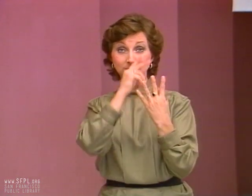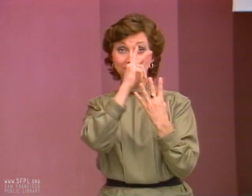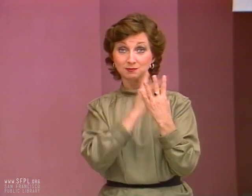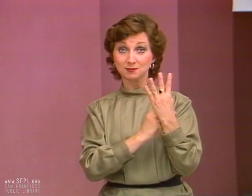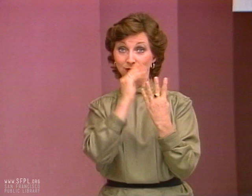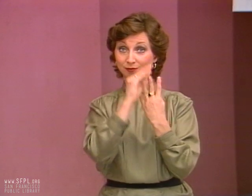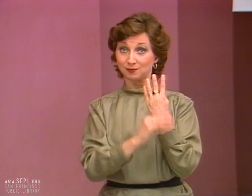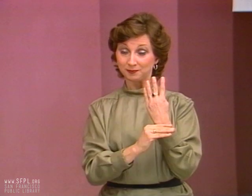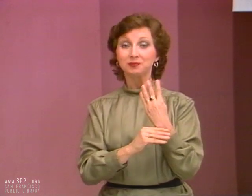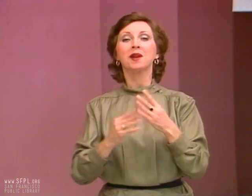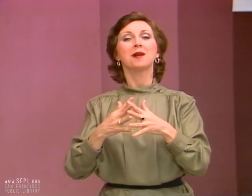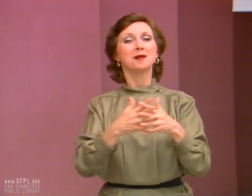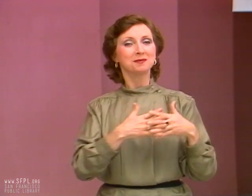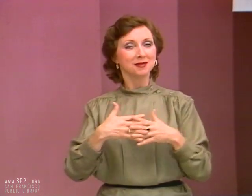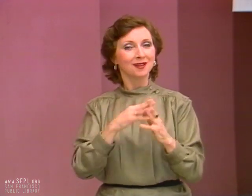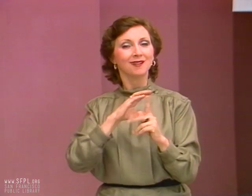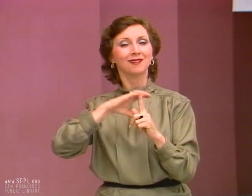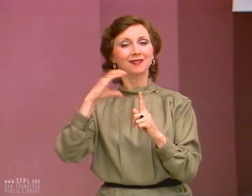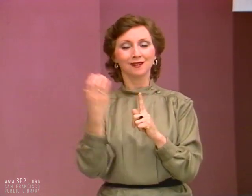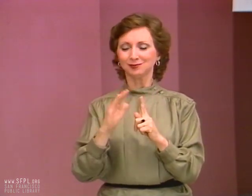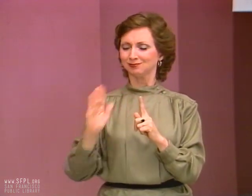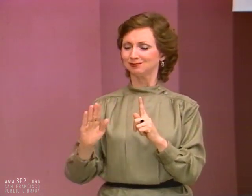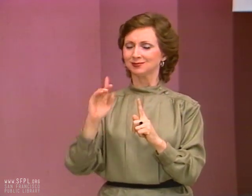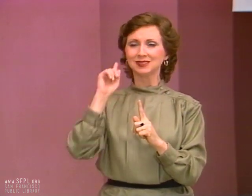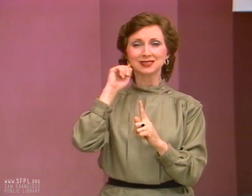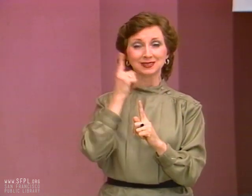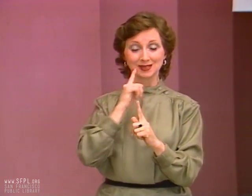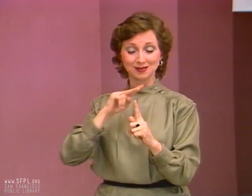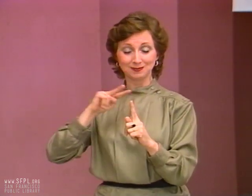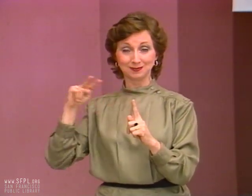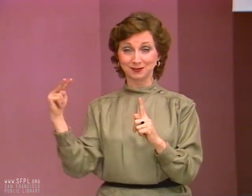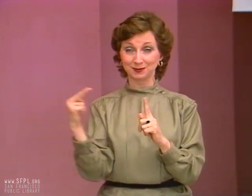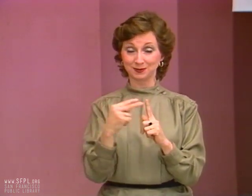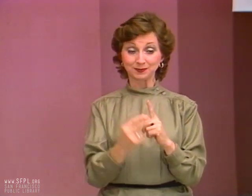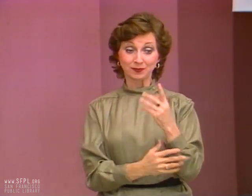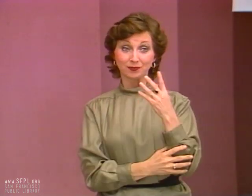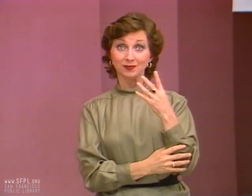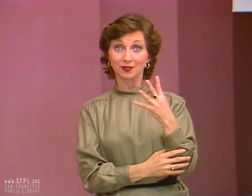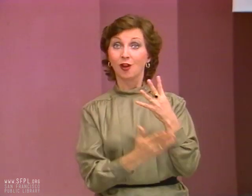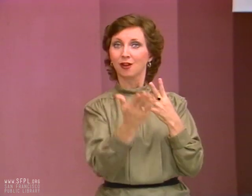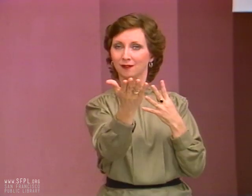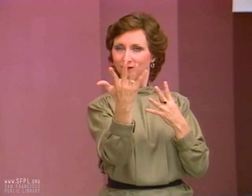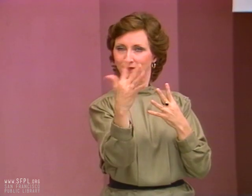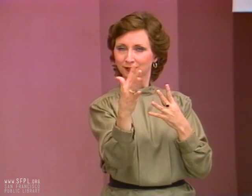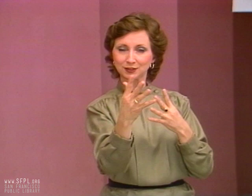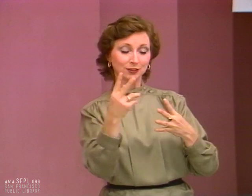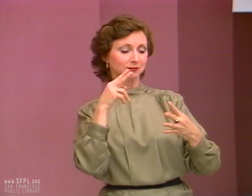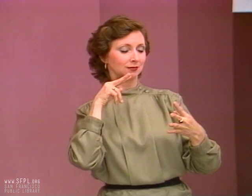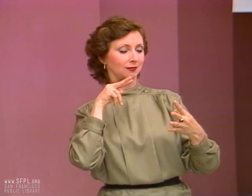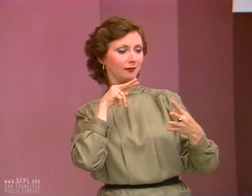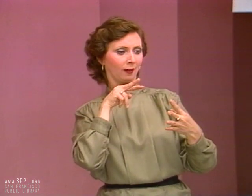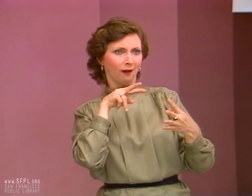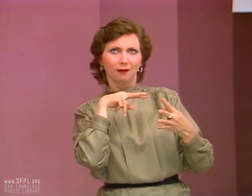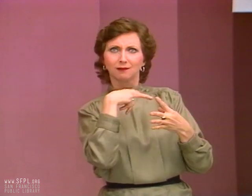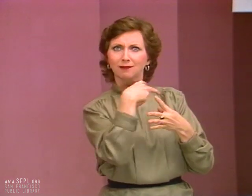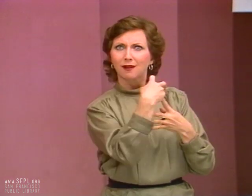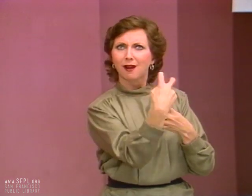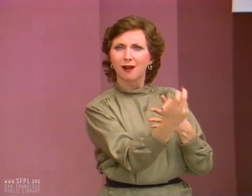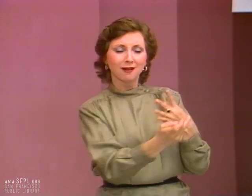In this series, American Culture, the Deaf Perspective, we've been able through each program to explore the